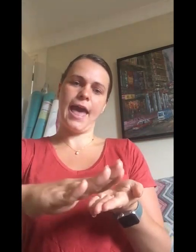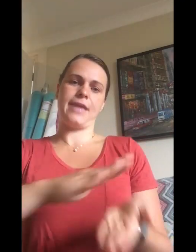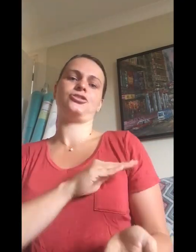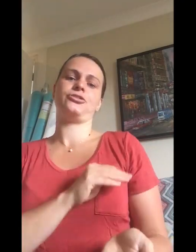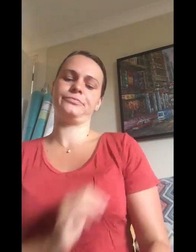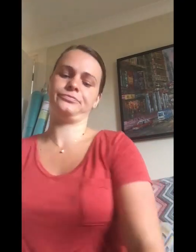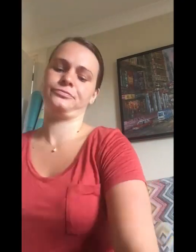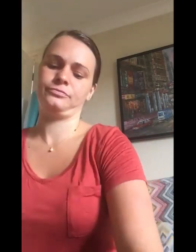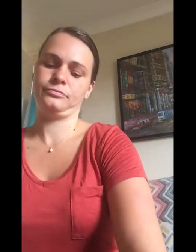H.